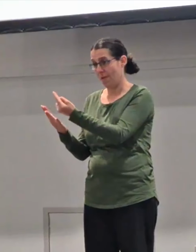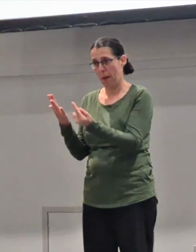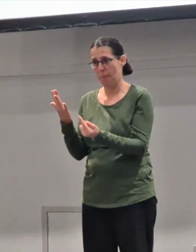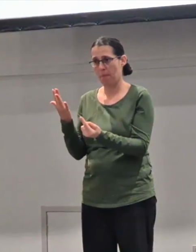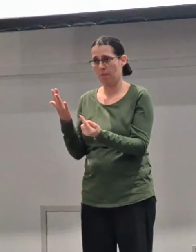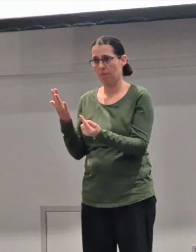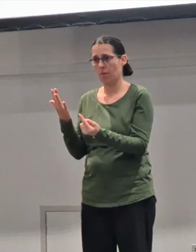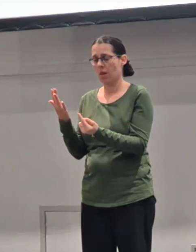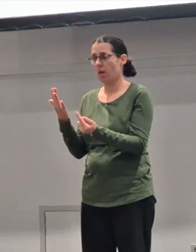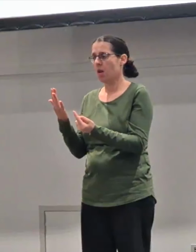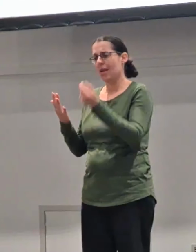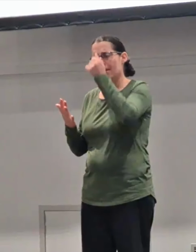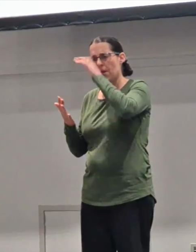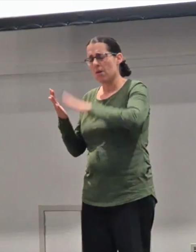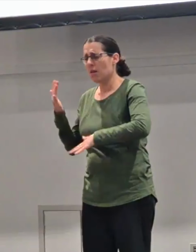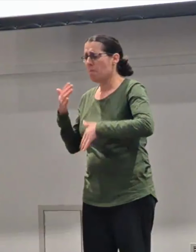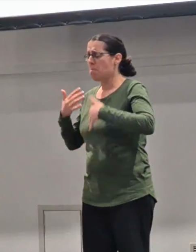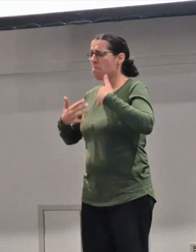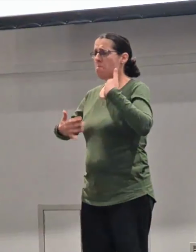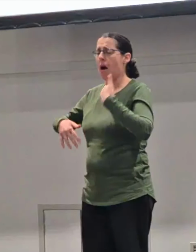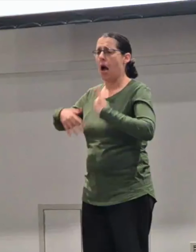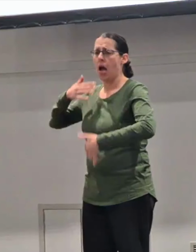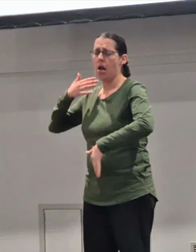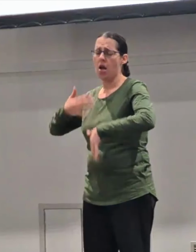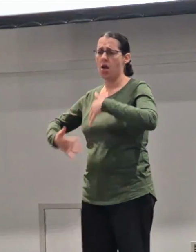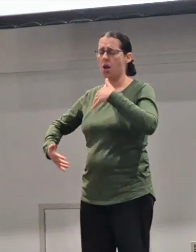despite their pain and agony,